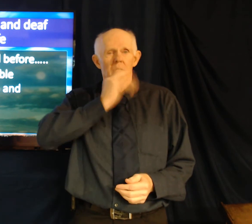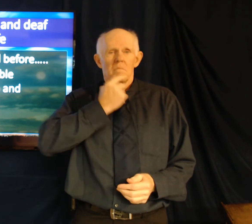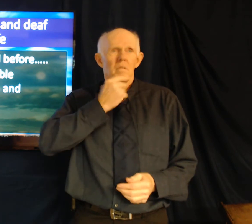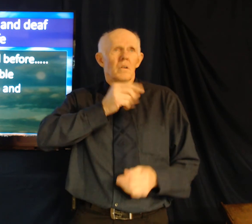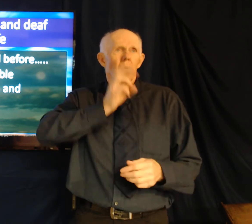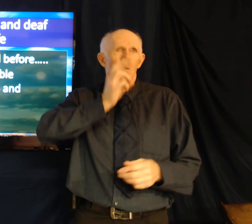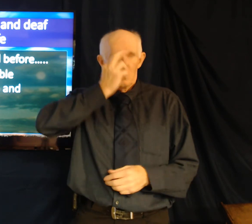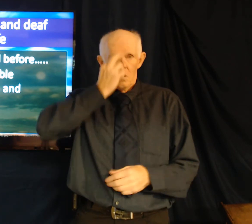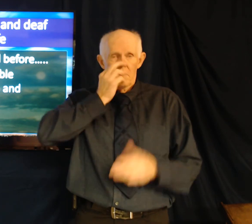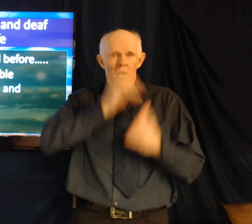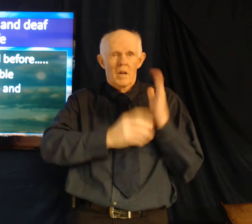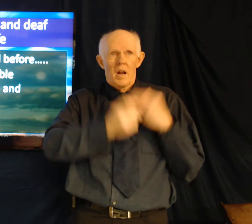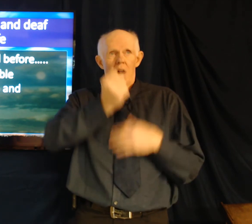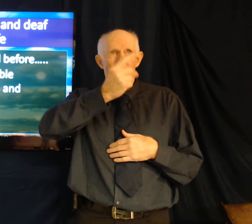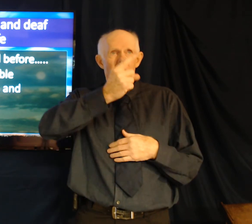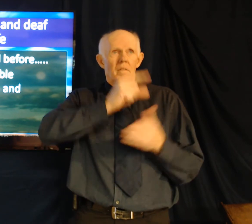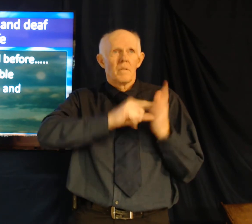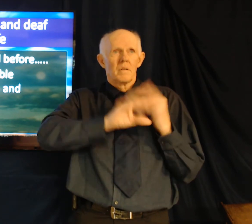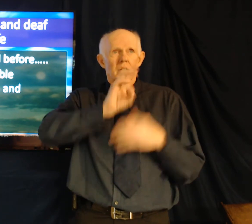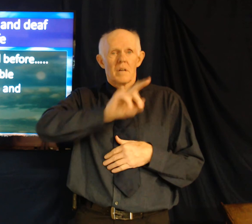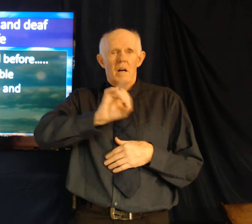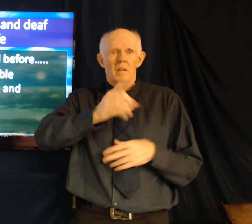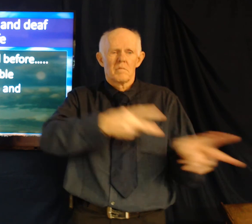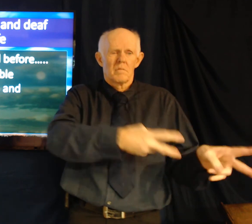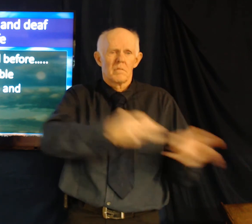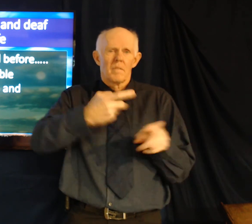God said in Romans 11, 7.